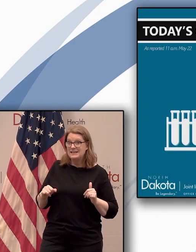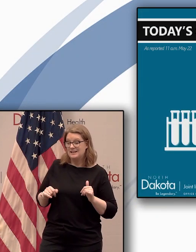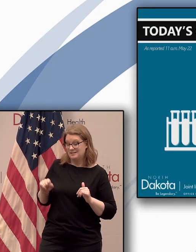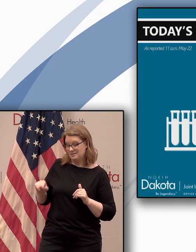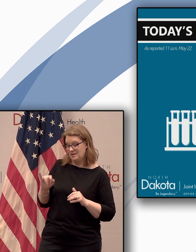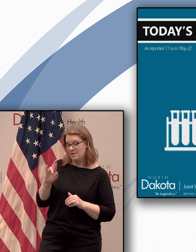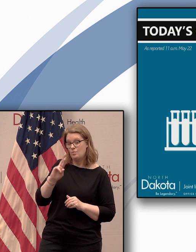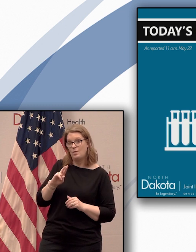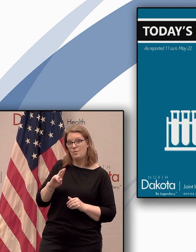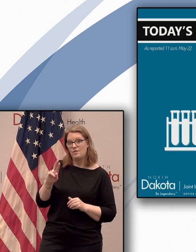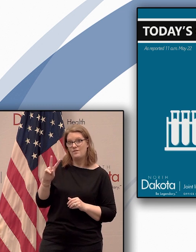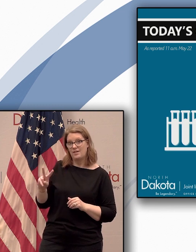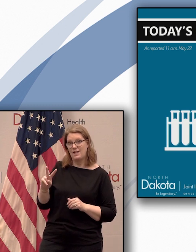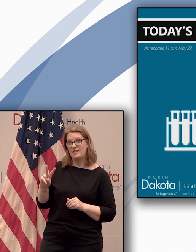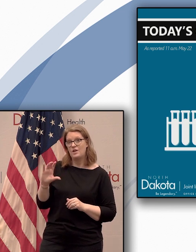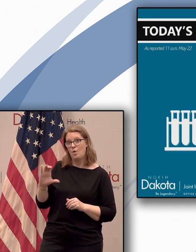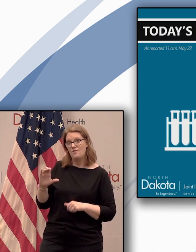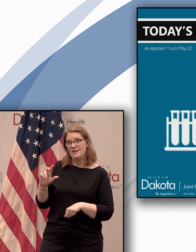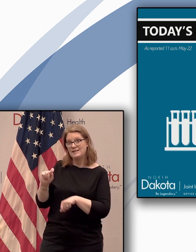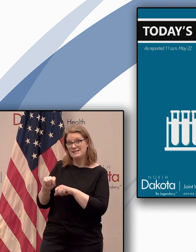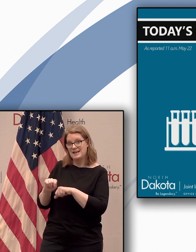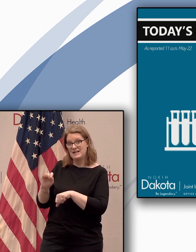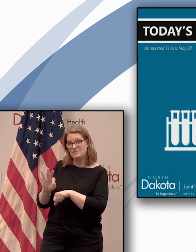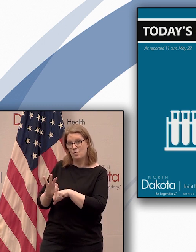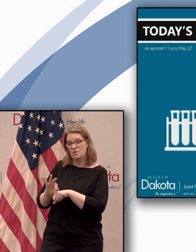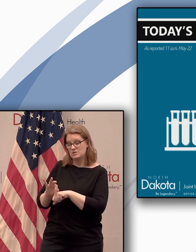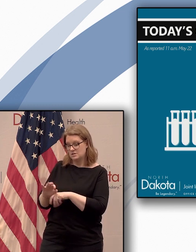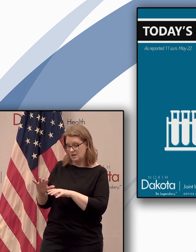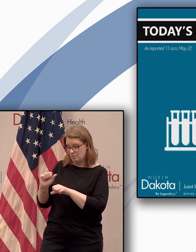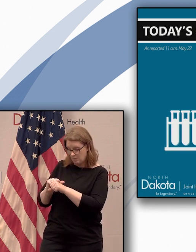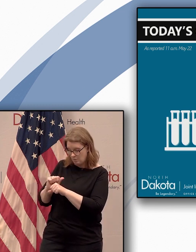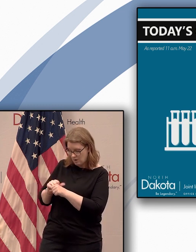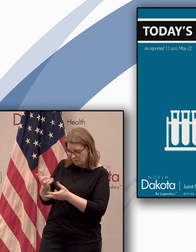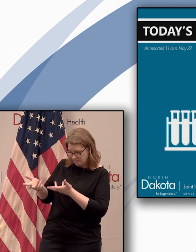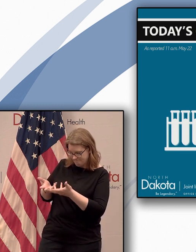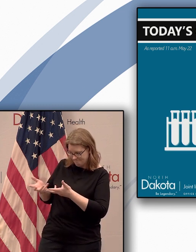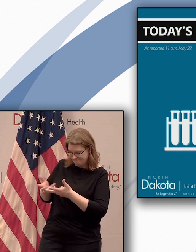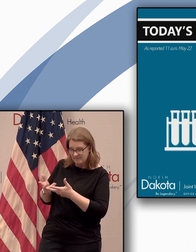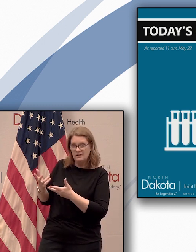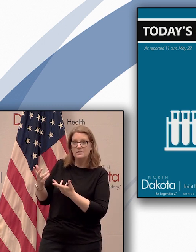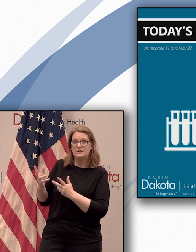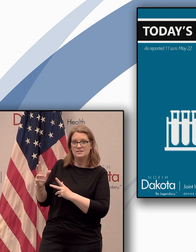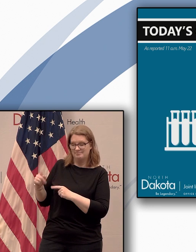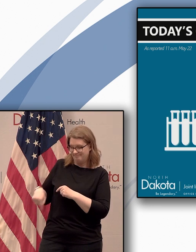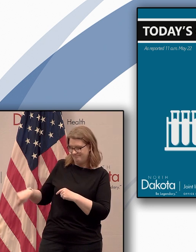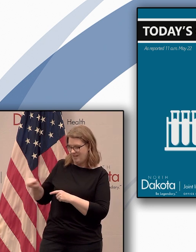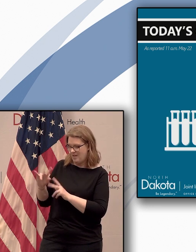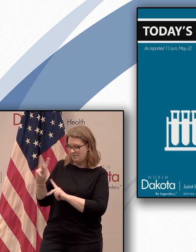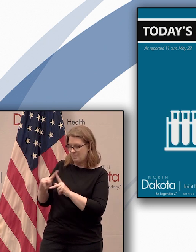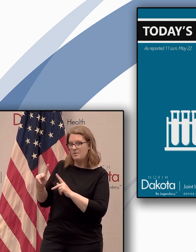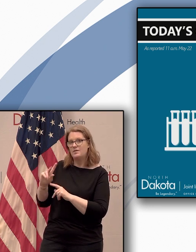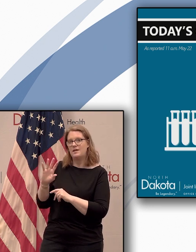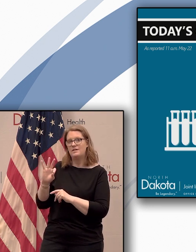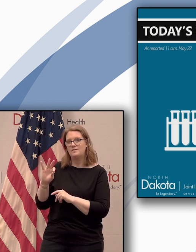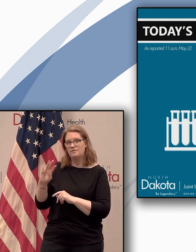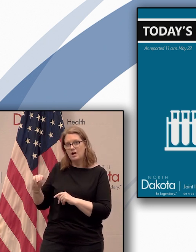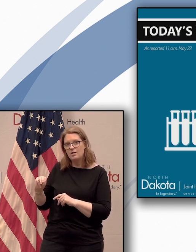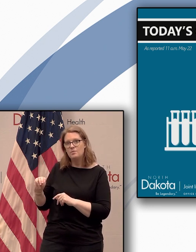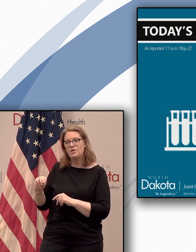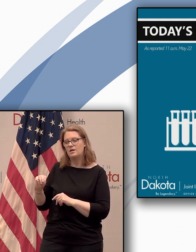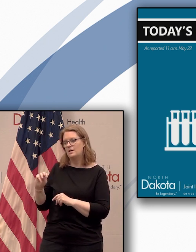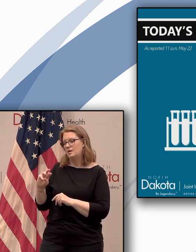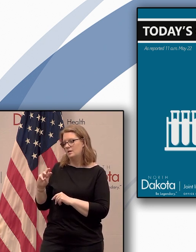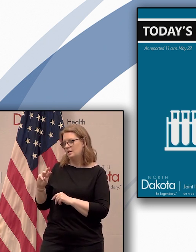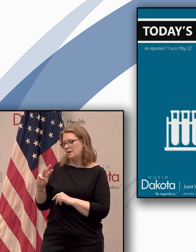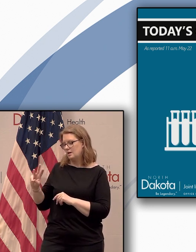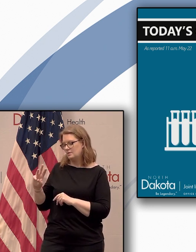River Valley COVID Task Force and work with officials in Fargo and Moorhead and West Fargo and Cass County and